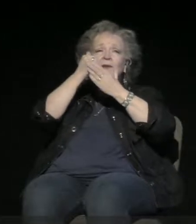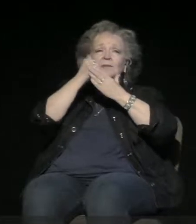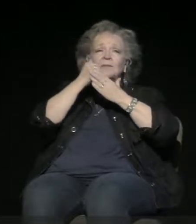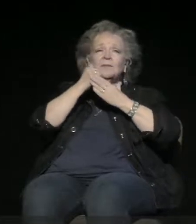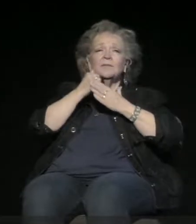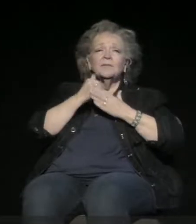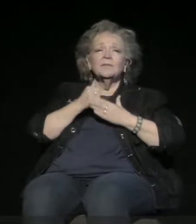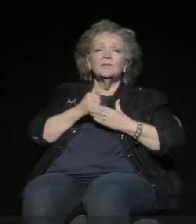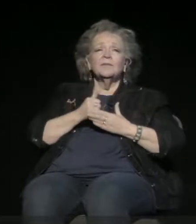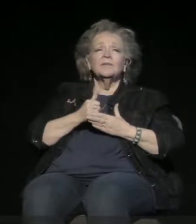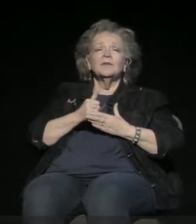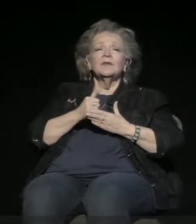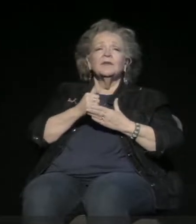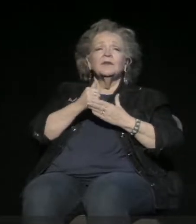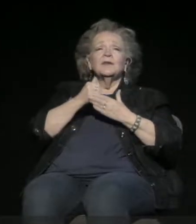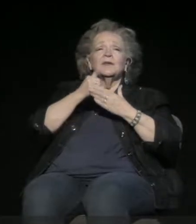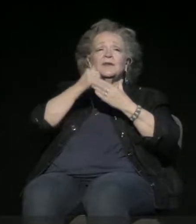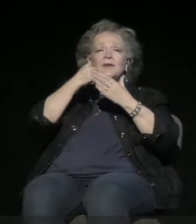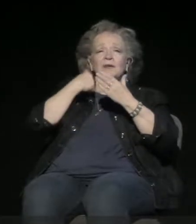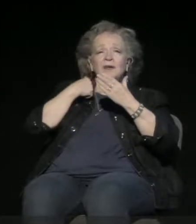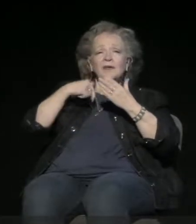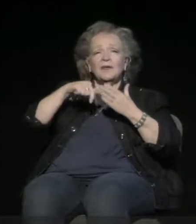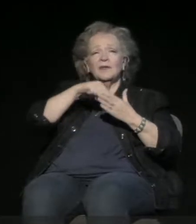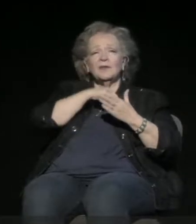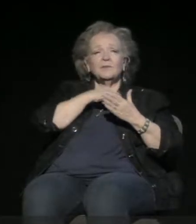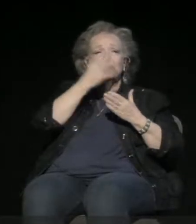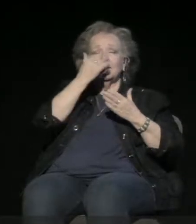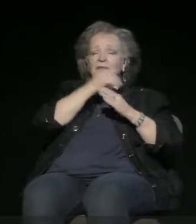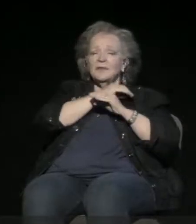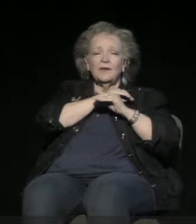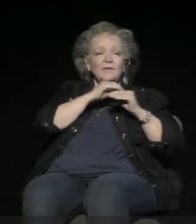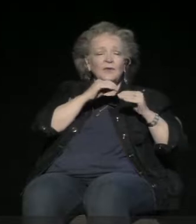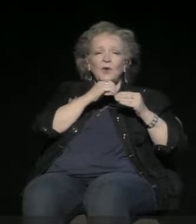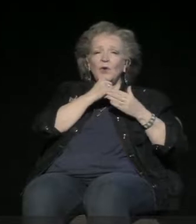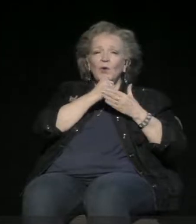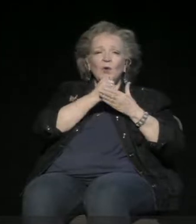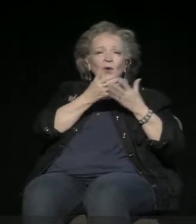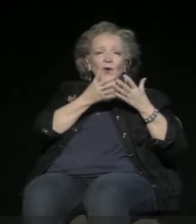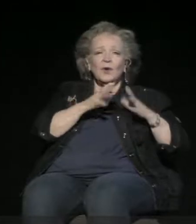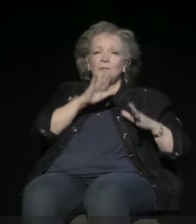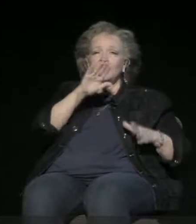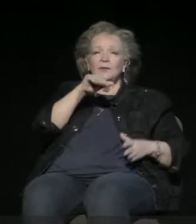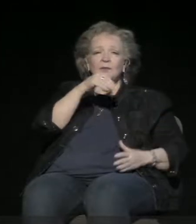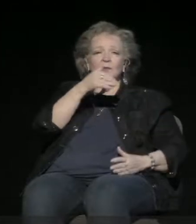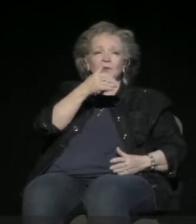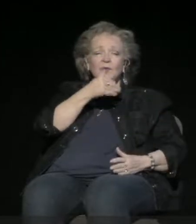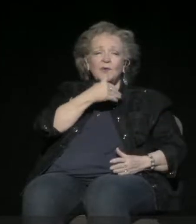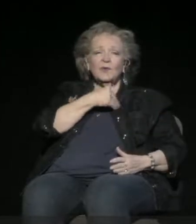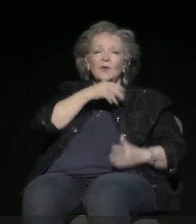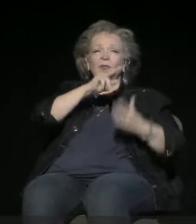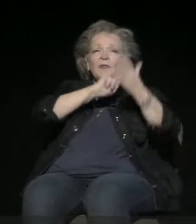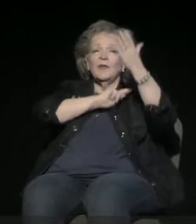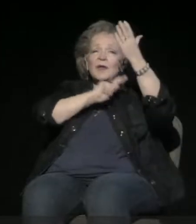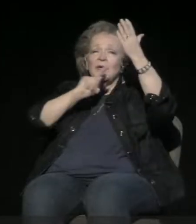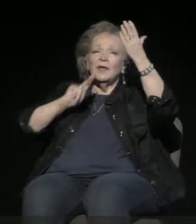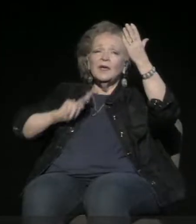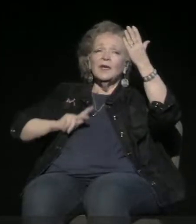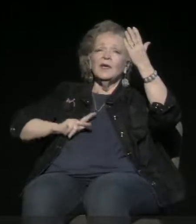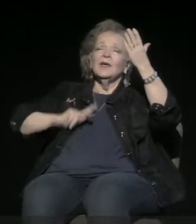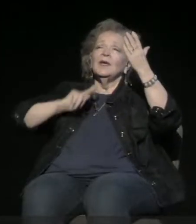You strong to carry of God. Thank you.